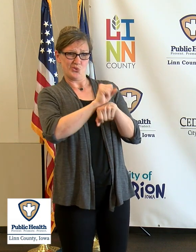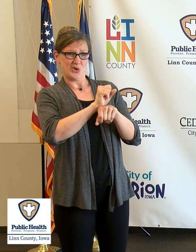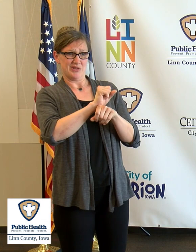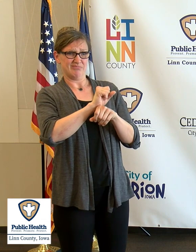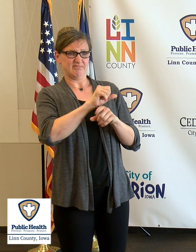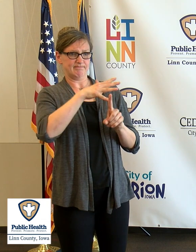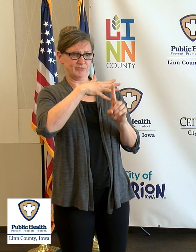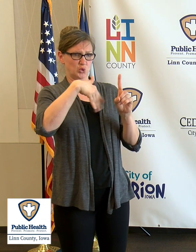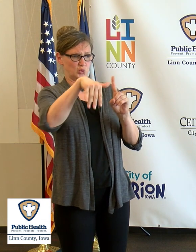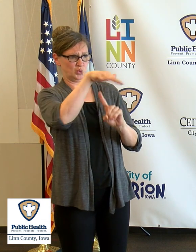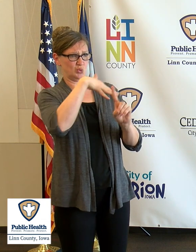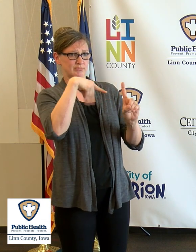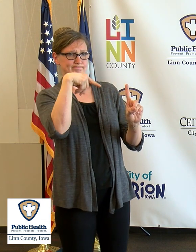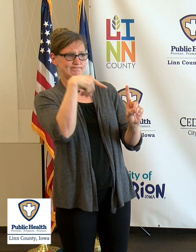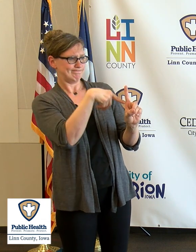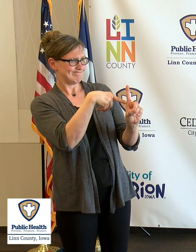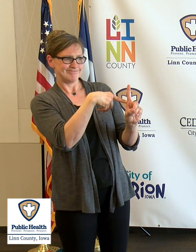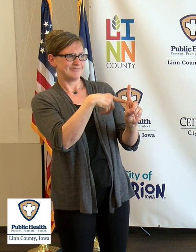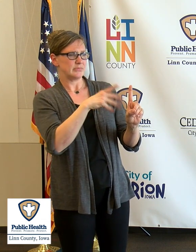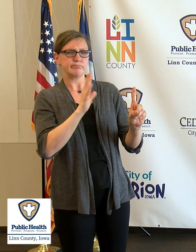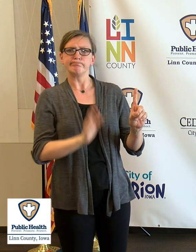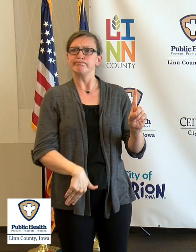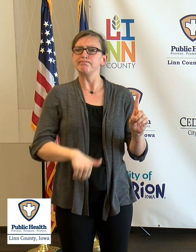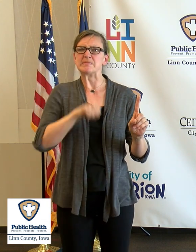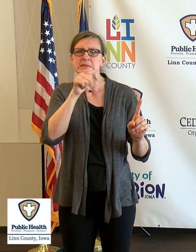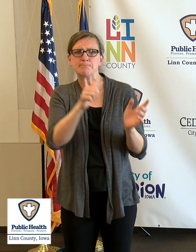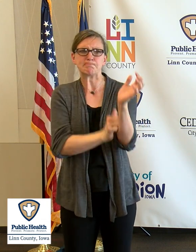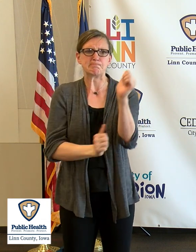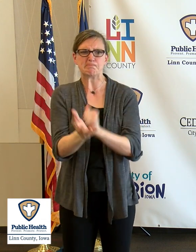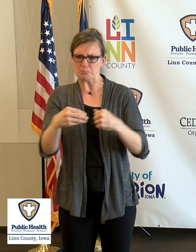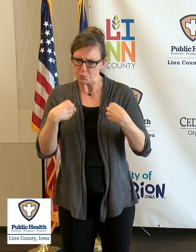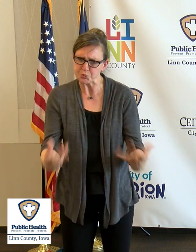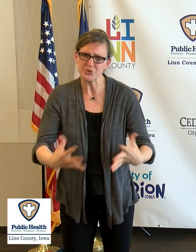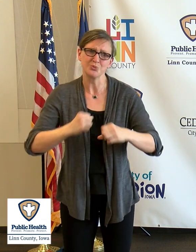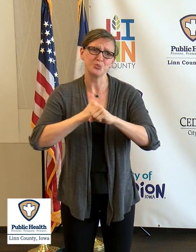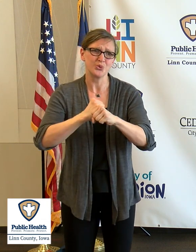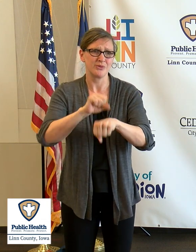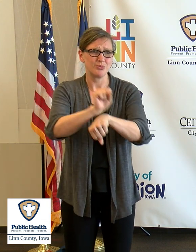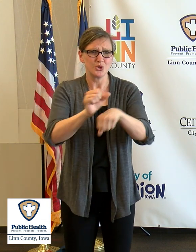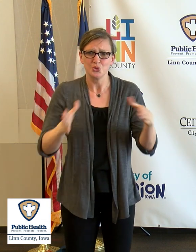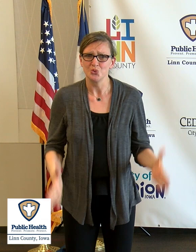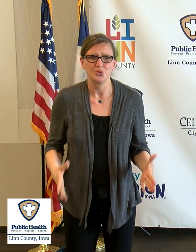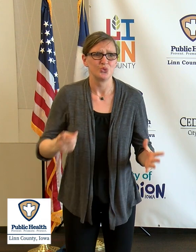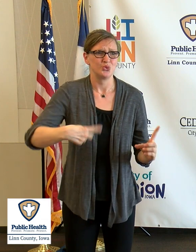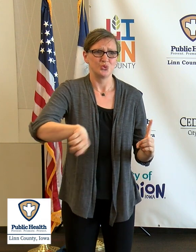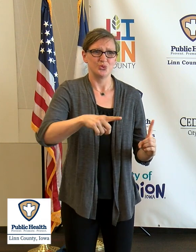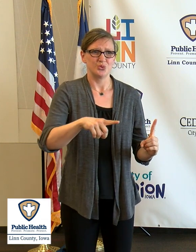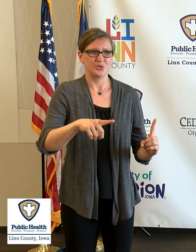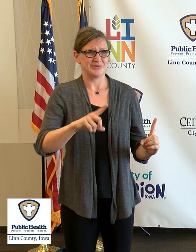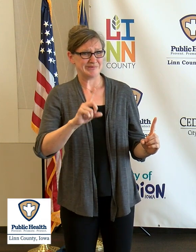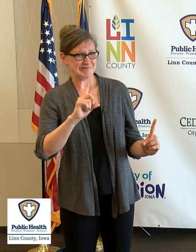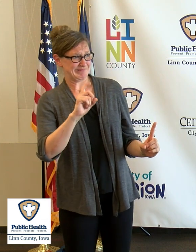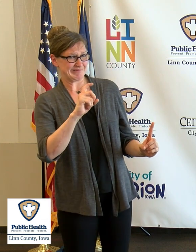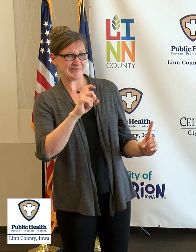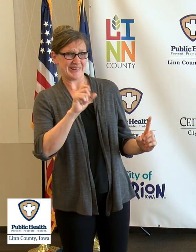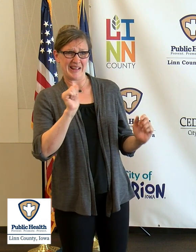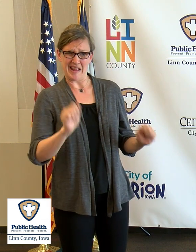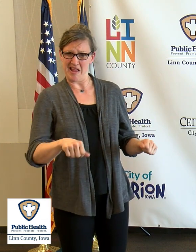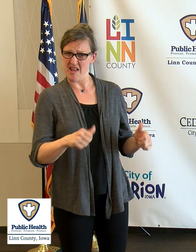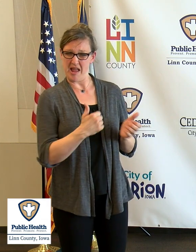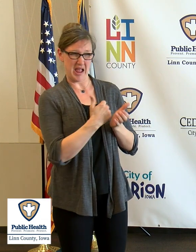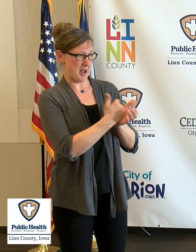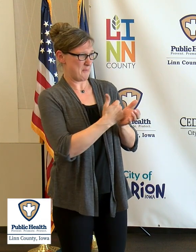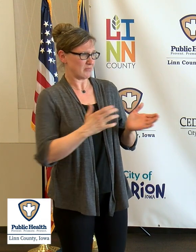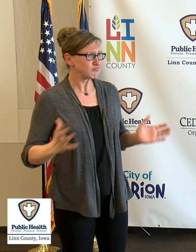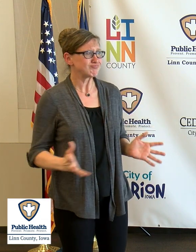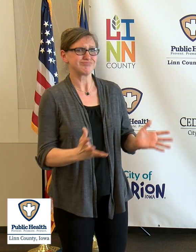precautions, what should they do? Is there a resource or place they can reach out to? She says, if